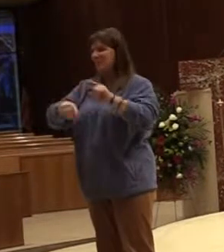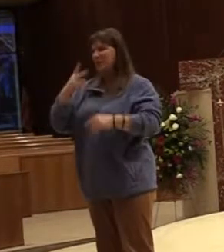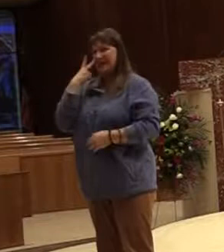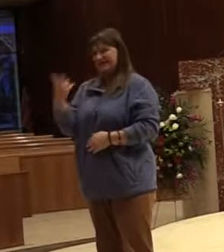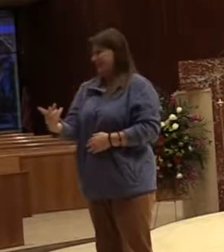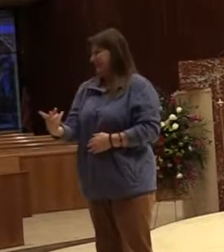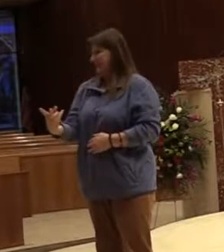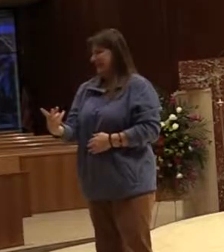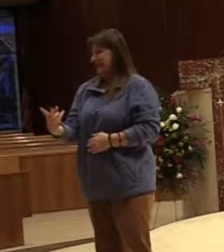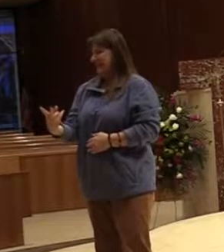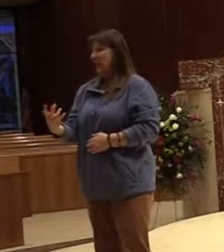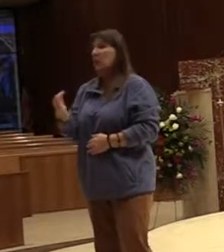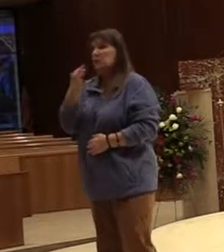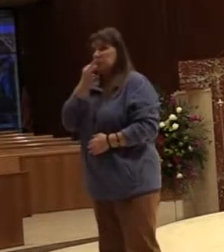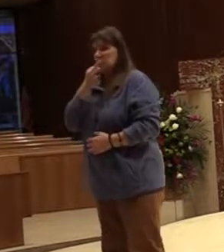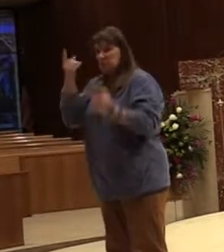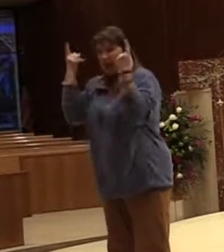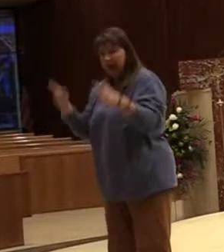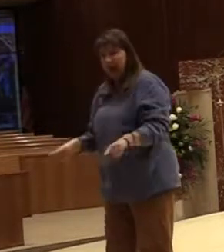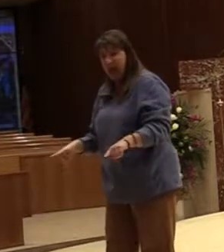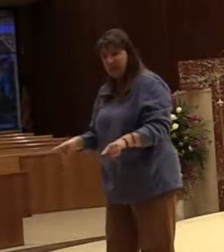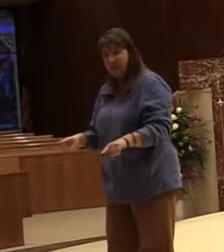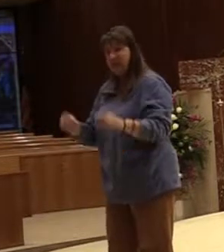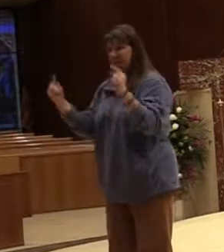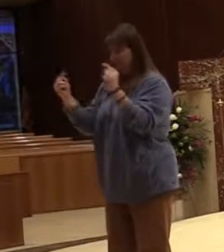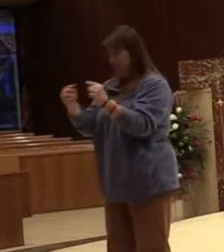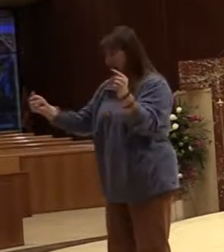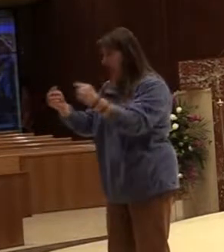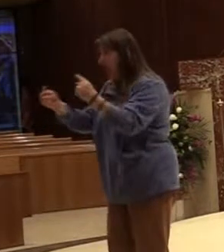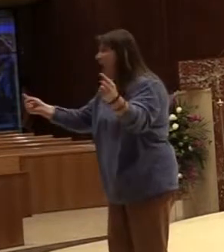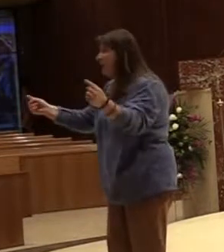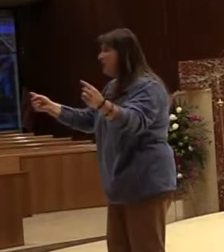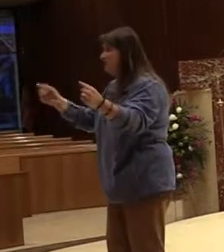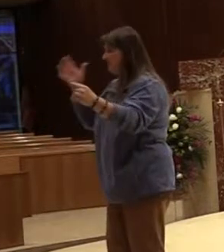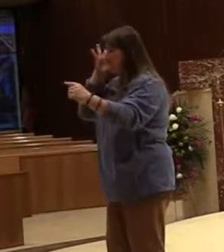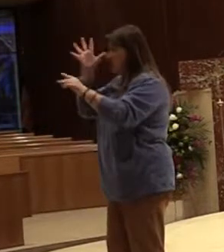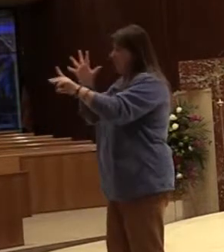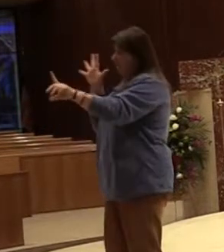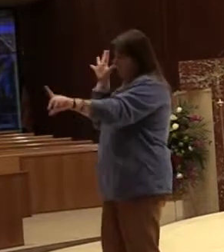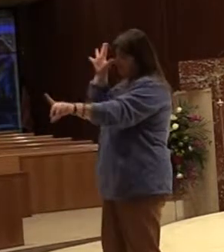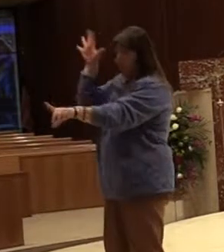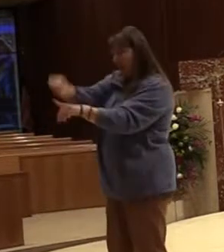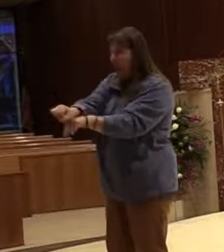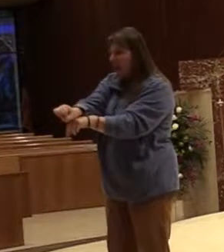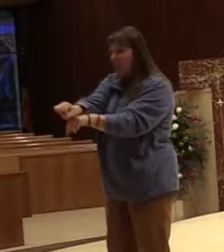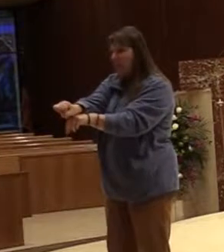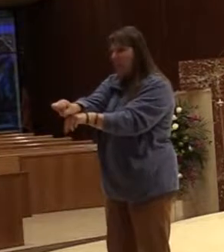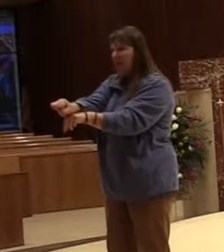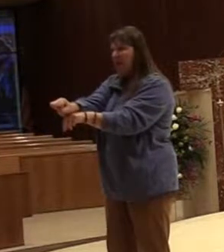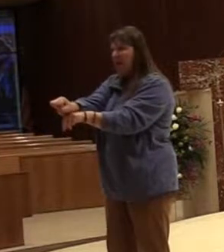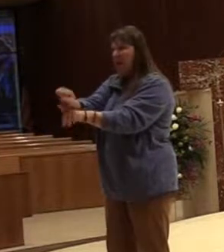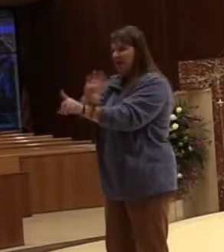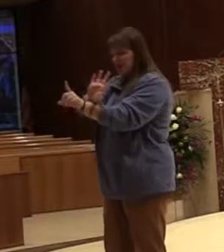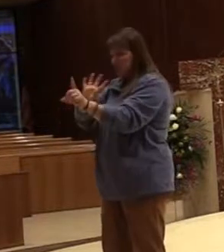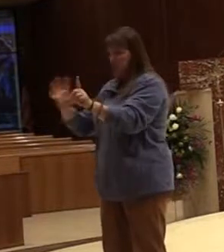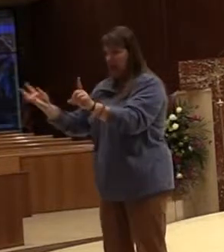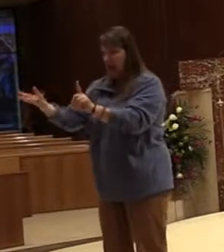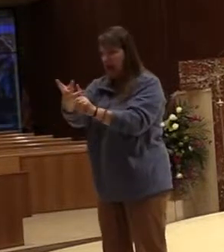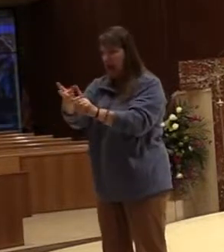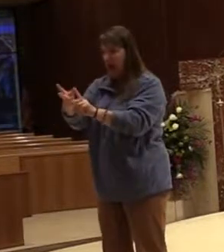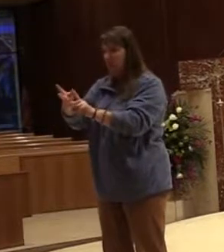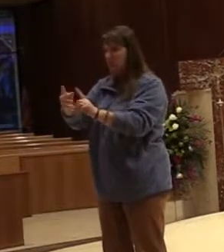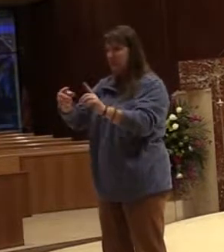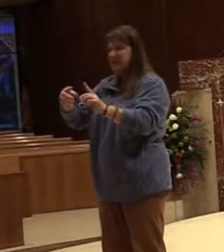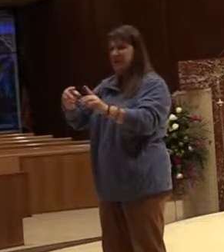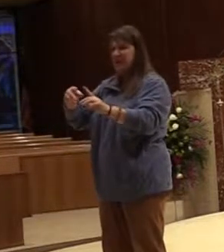the days are coming upon you when your enemies will raise a palisade against you. They will encircle you and hem you